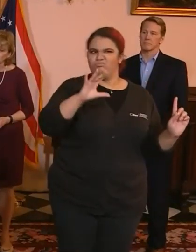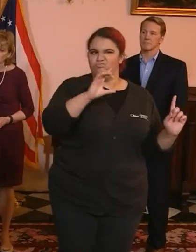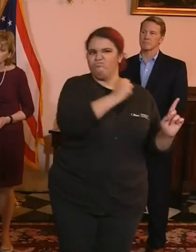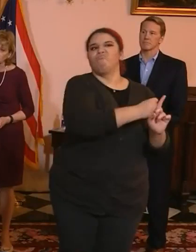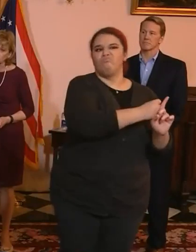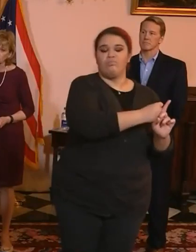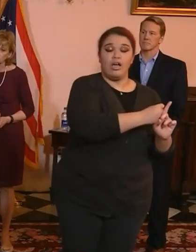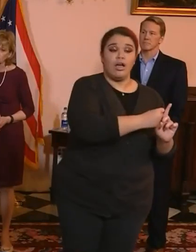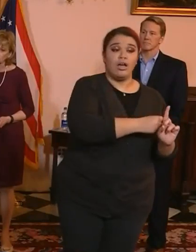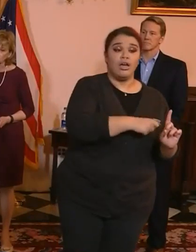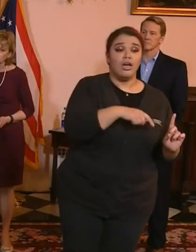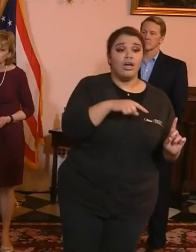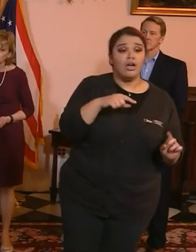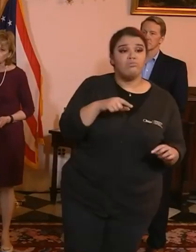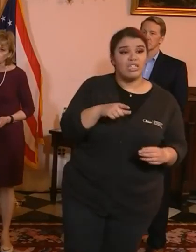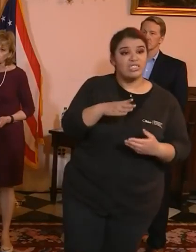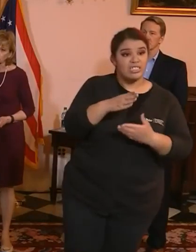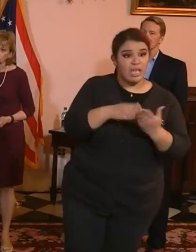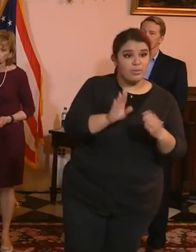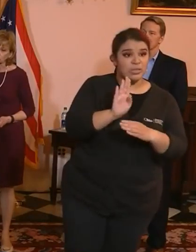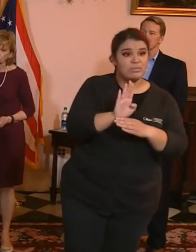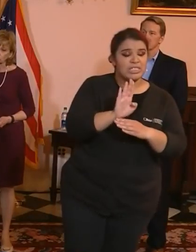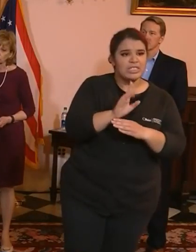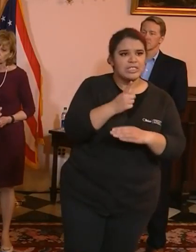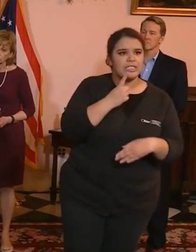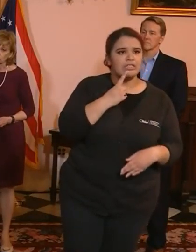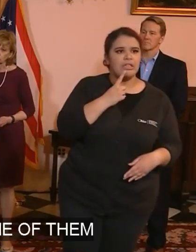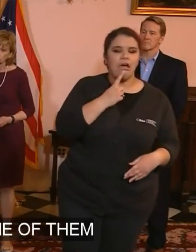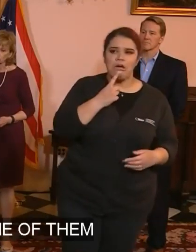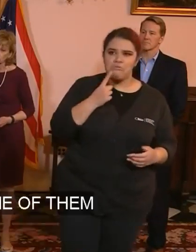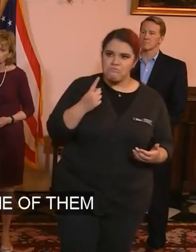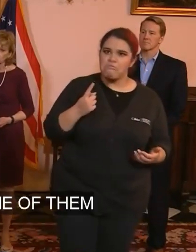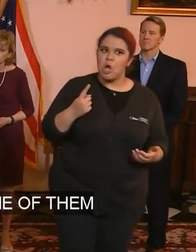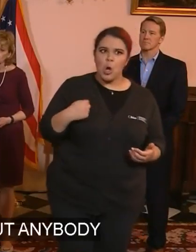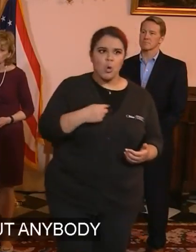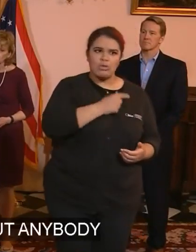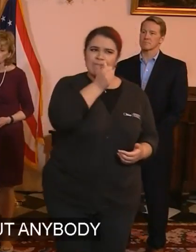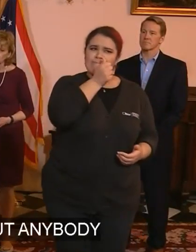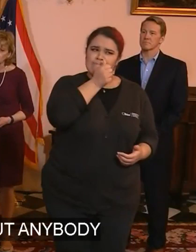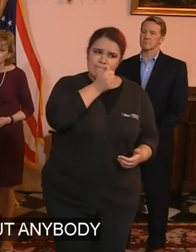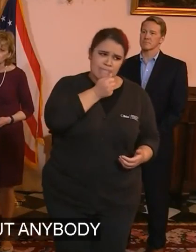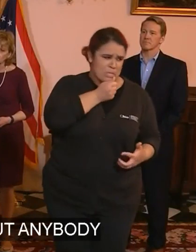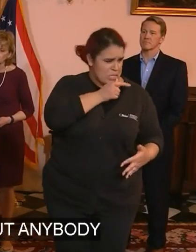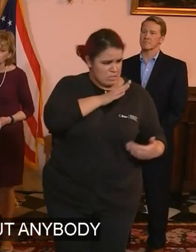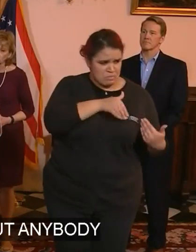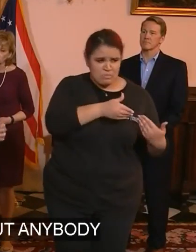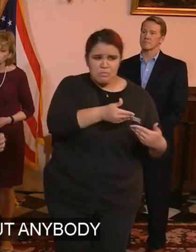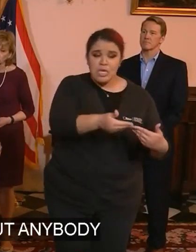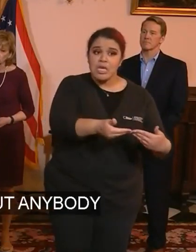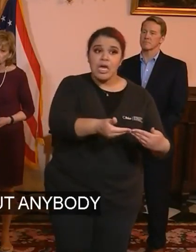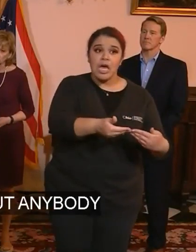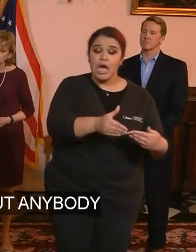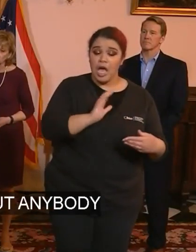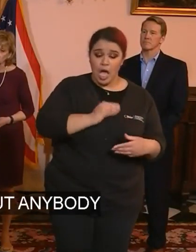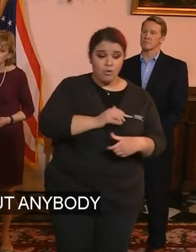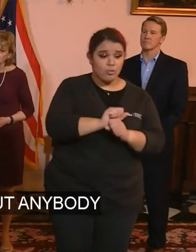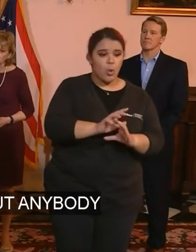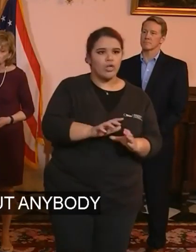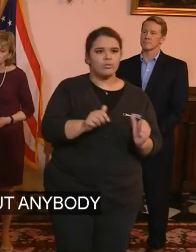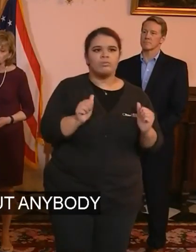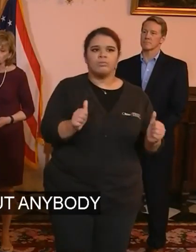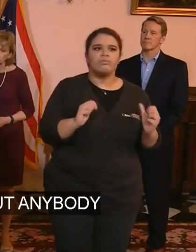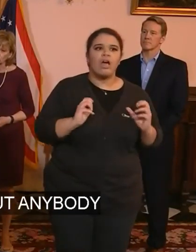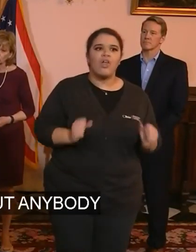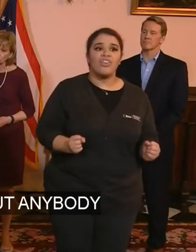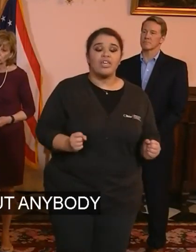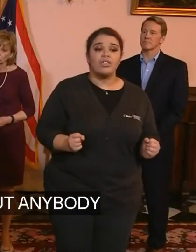without anybody, what they said is anybody in their business getting infected, and they were able to continue to do that. One of the things